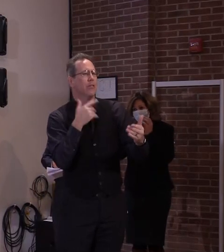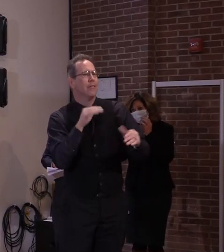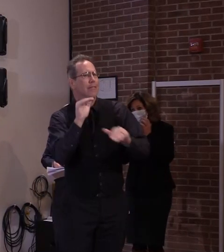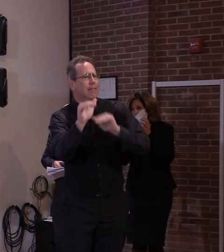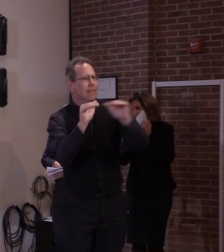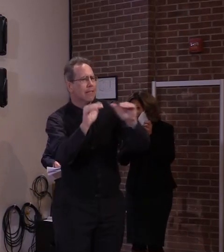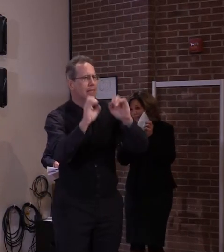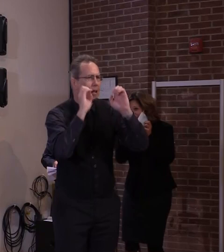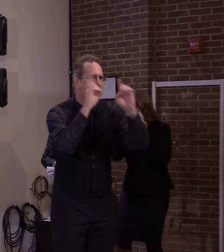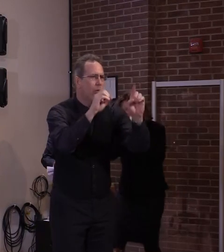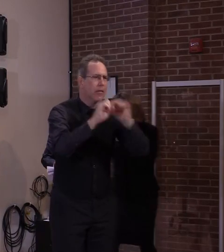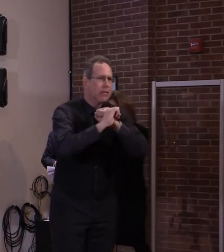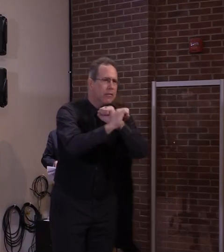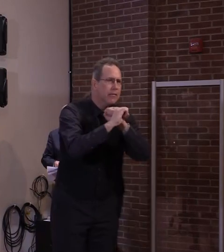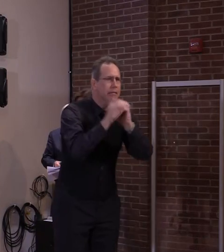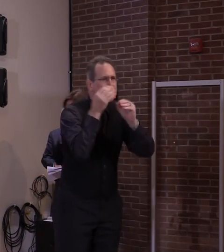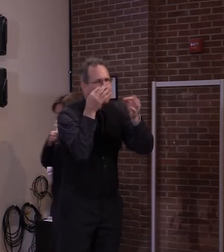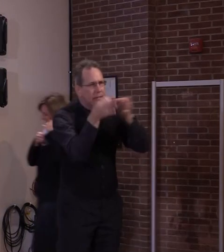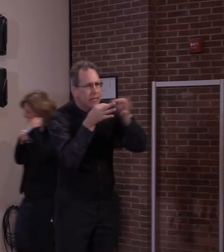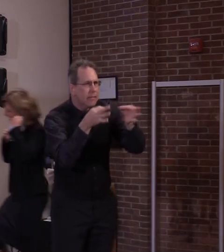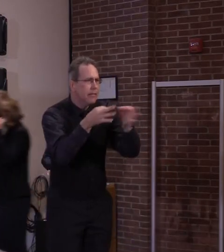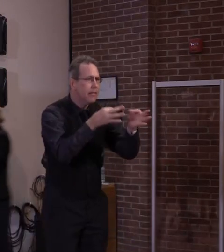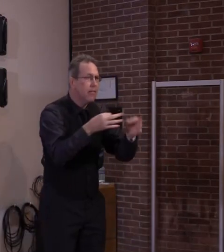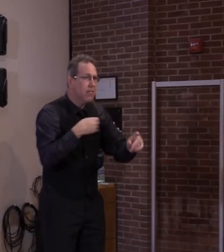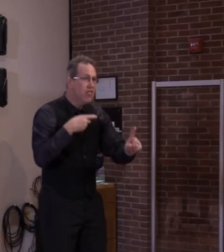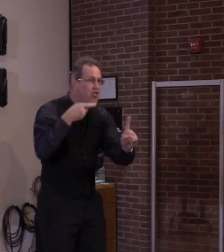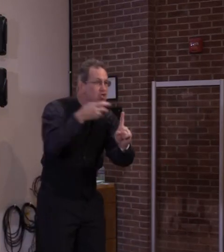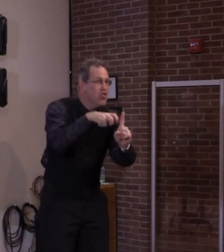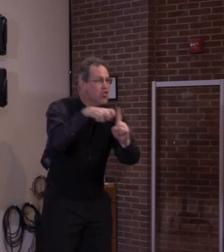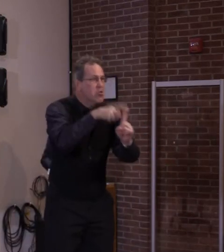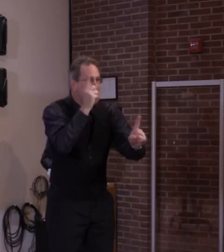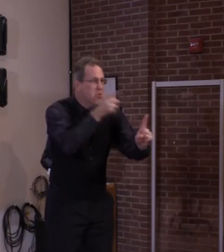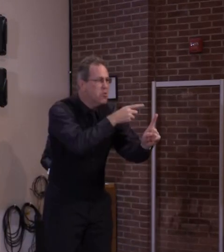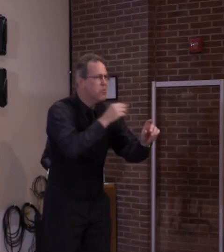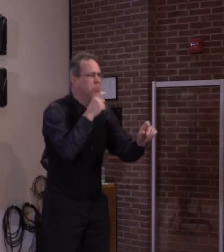Anyone else want to add to that? Secretary Curley?